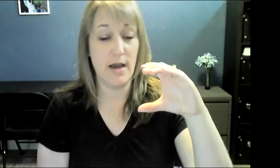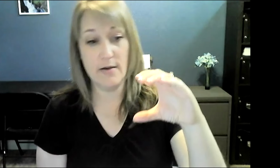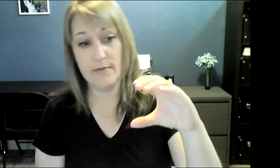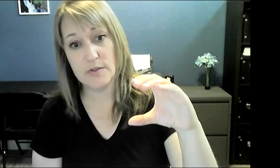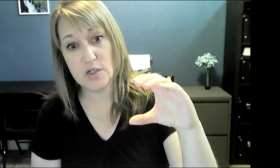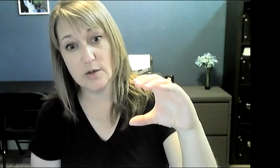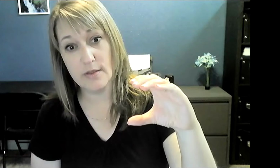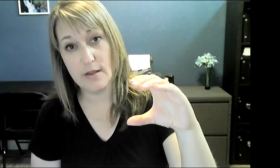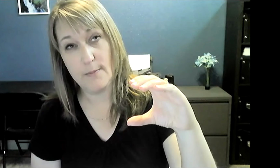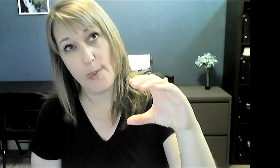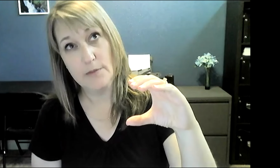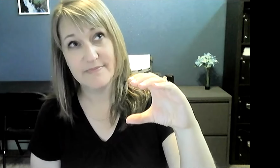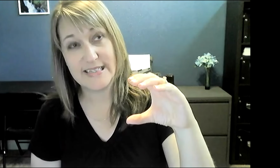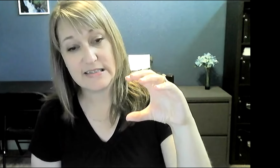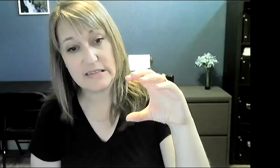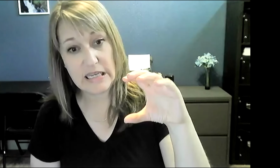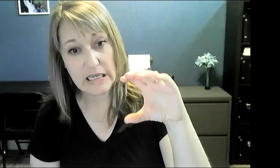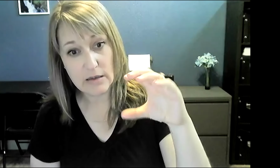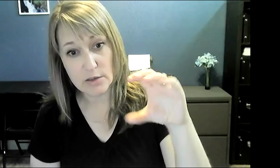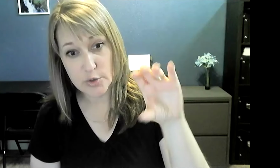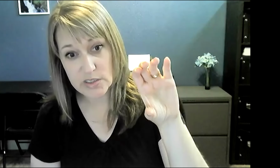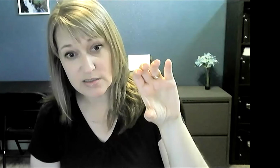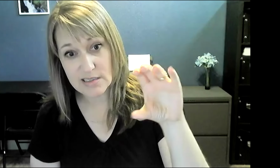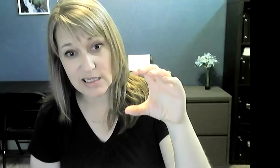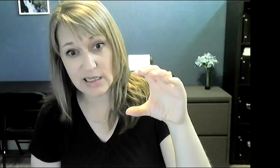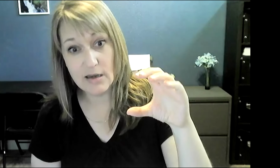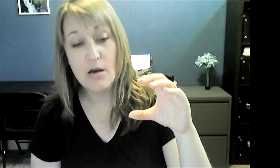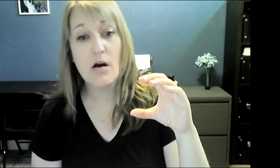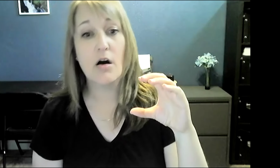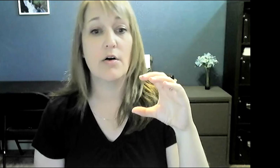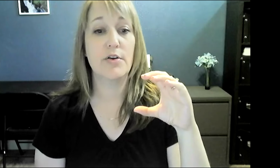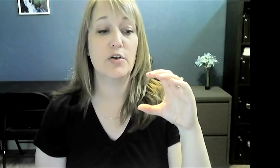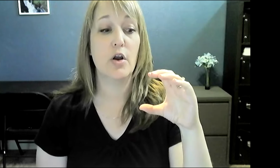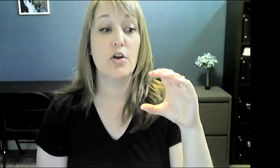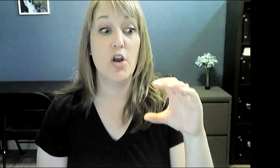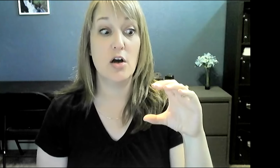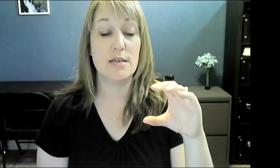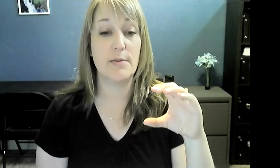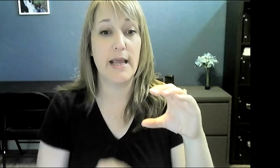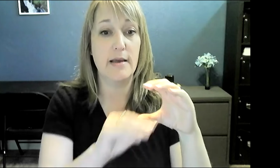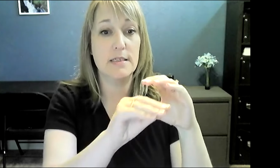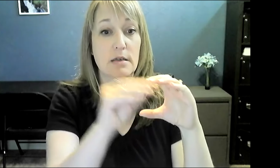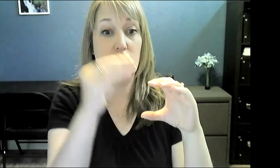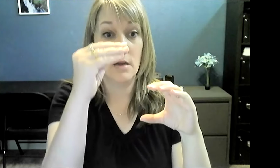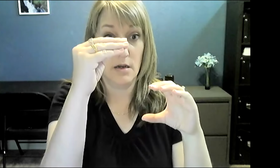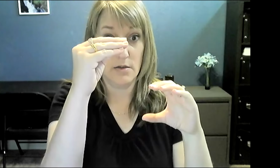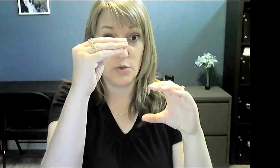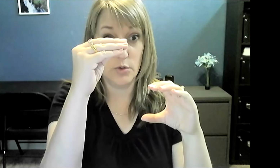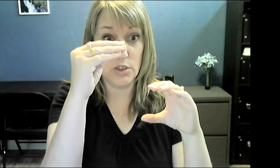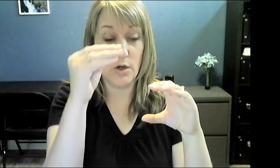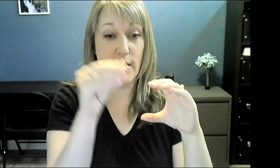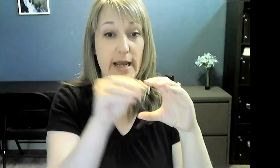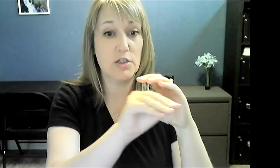of start with a C, a loose C on your non-dominant hand, squished O hand